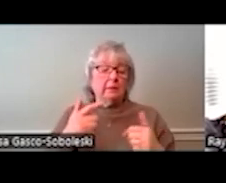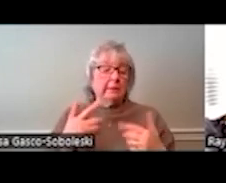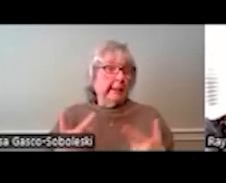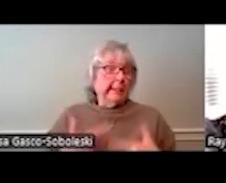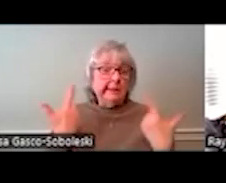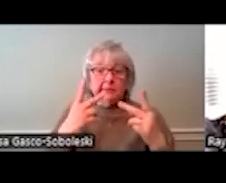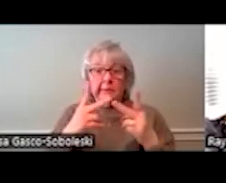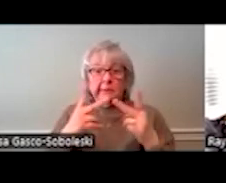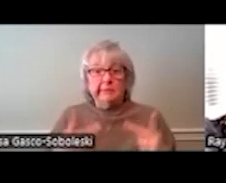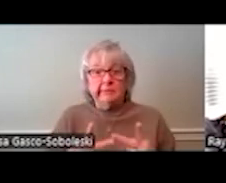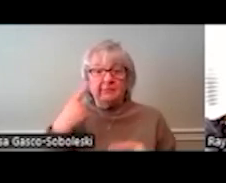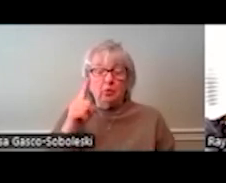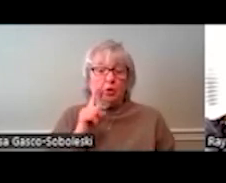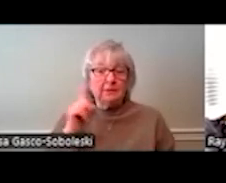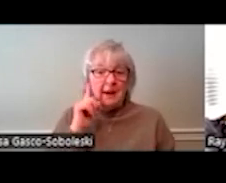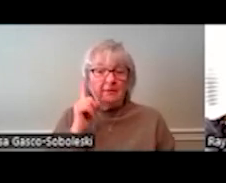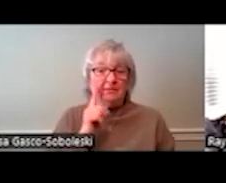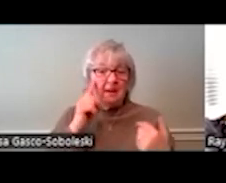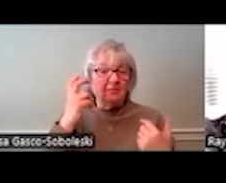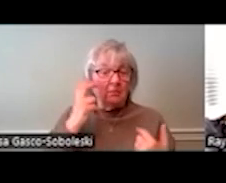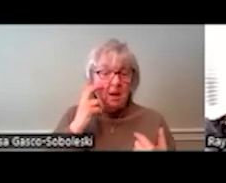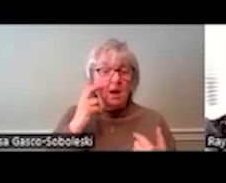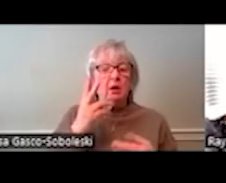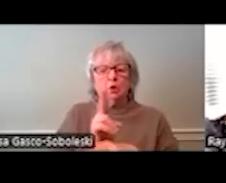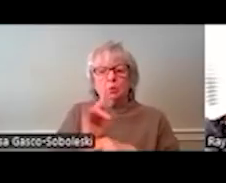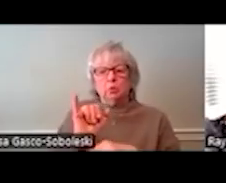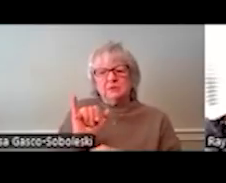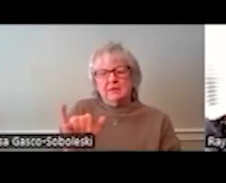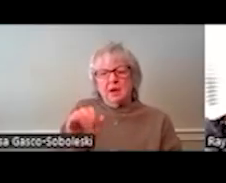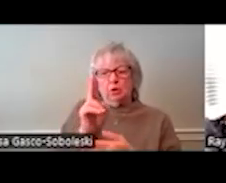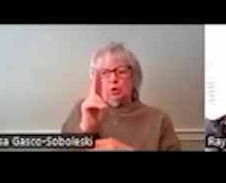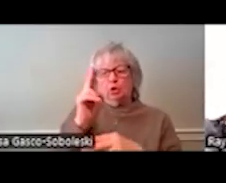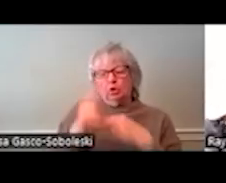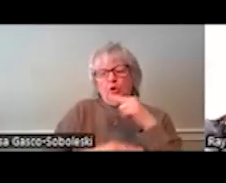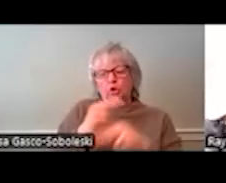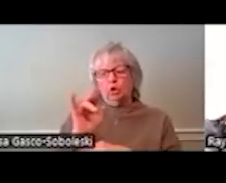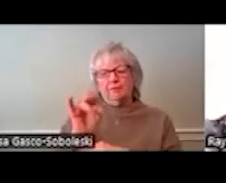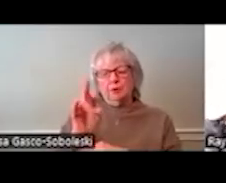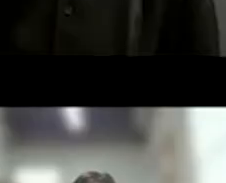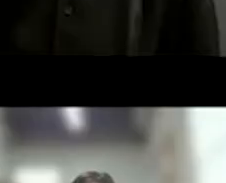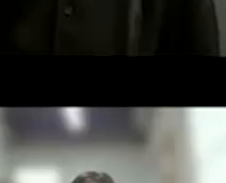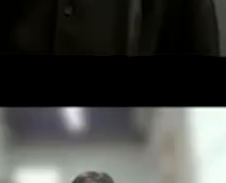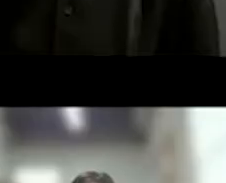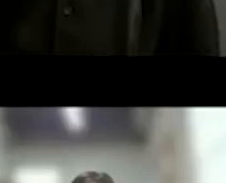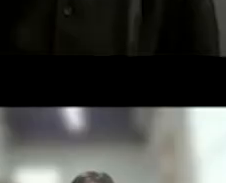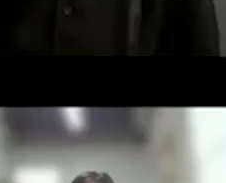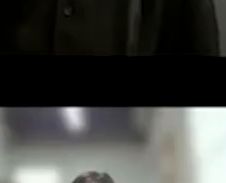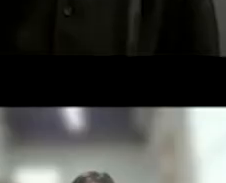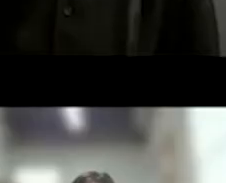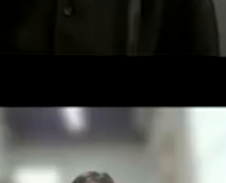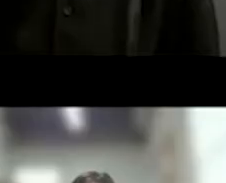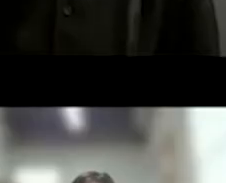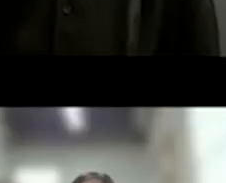country, or any living place for deaf individuals or deafblind individuals, they use that universal design.